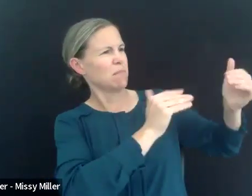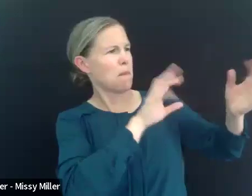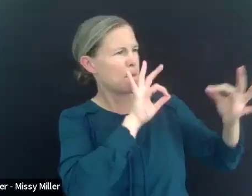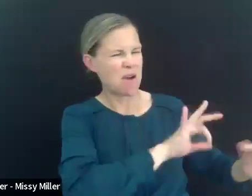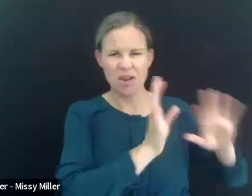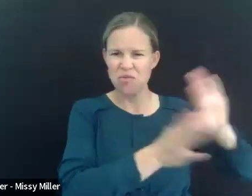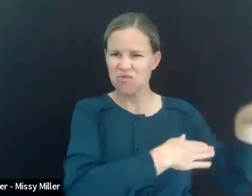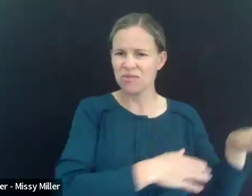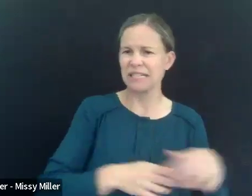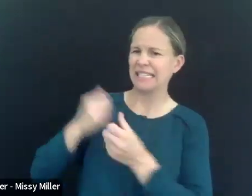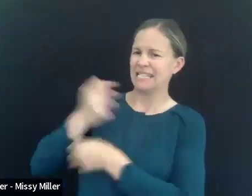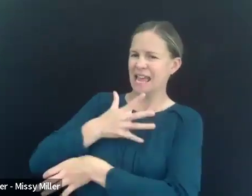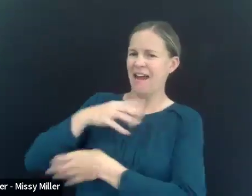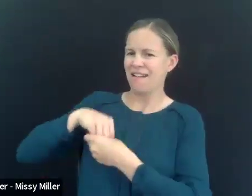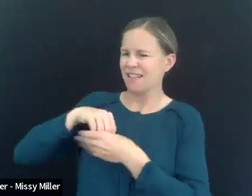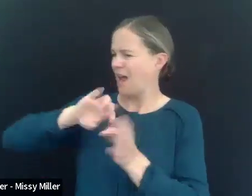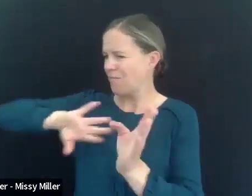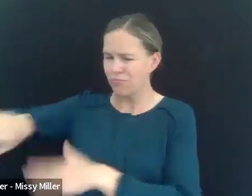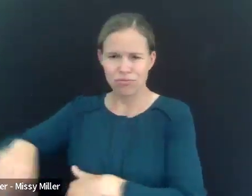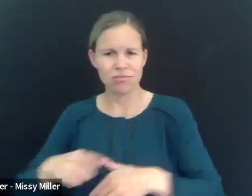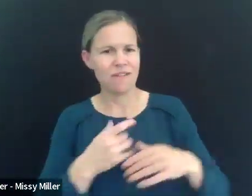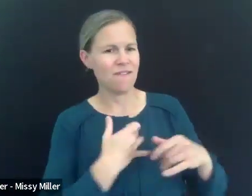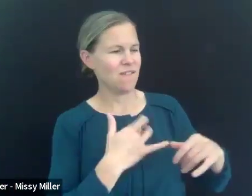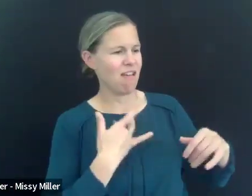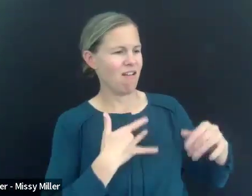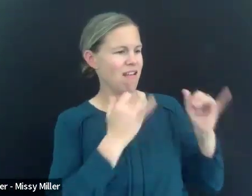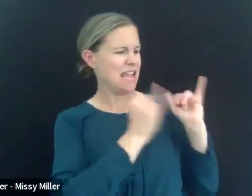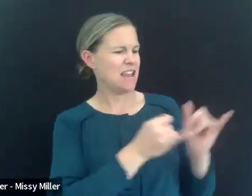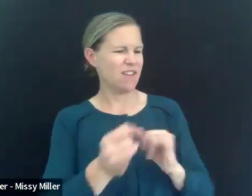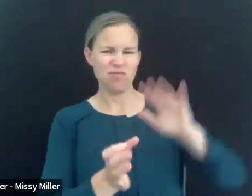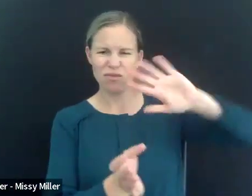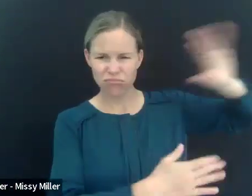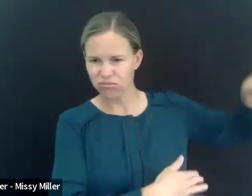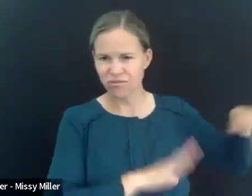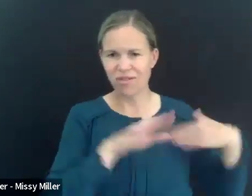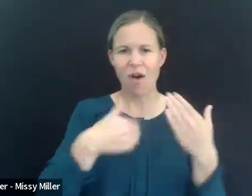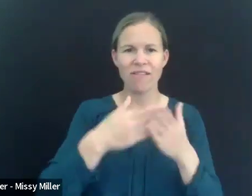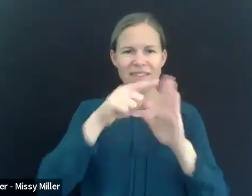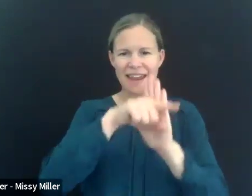scarcity mentality, shake off individualism, just let it all go.